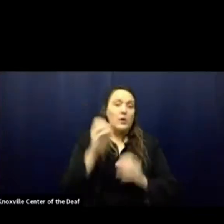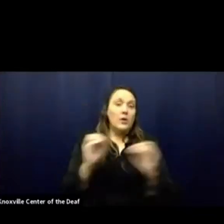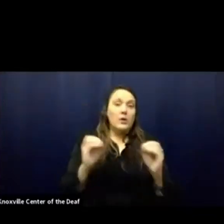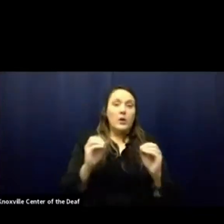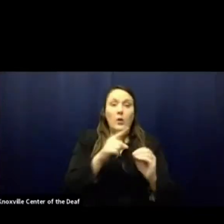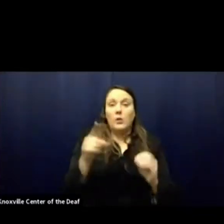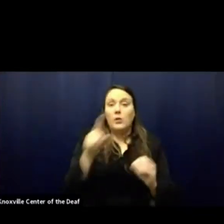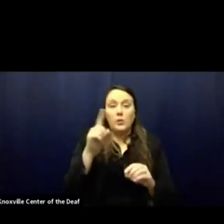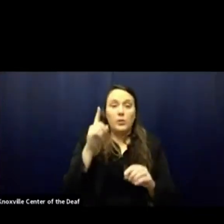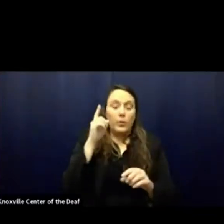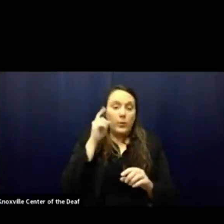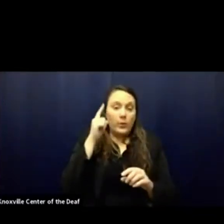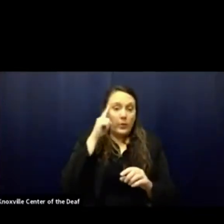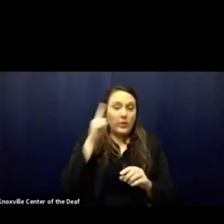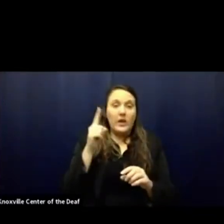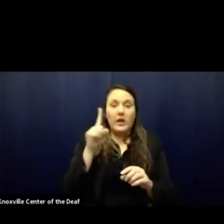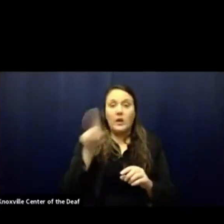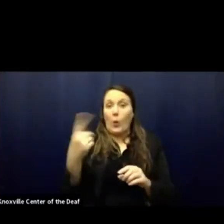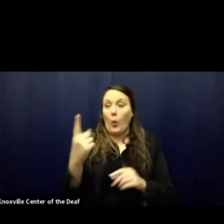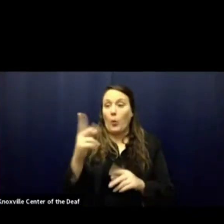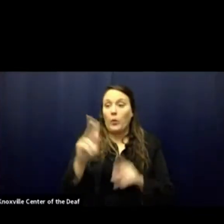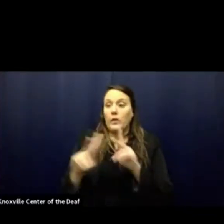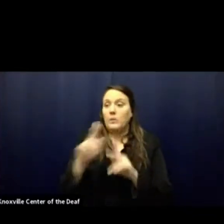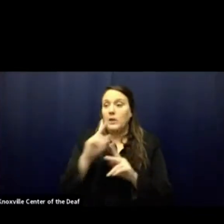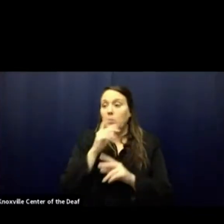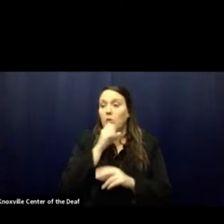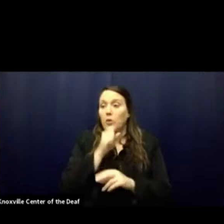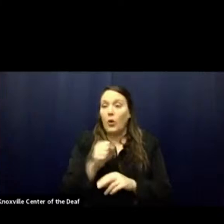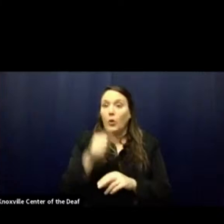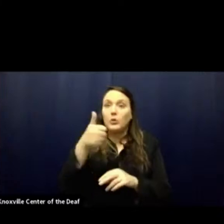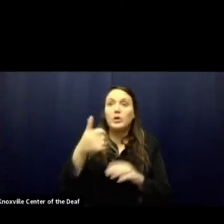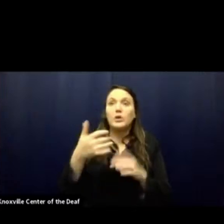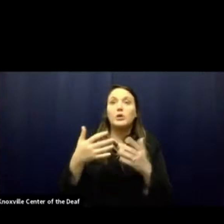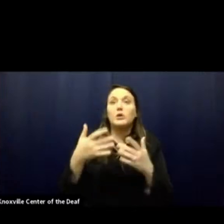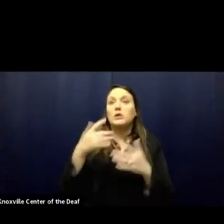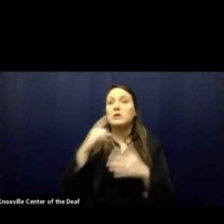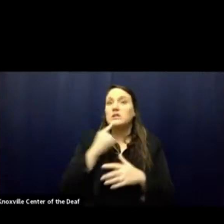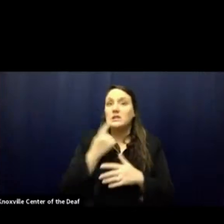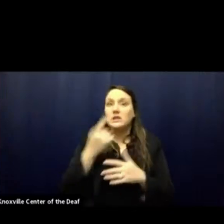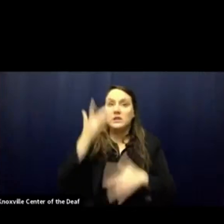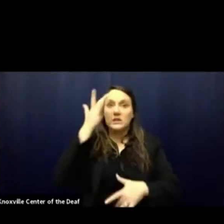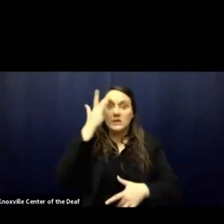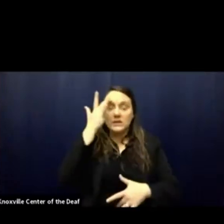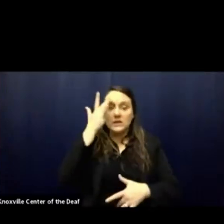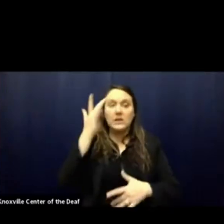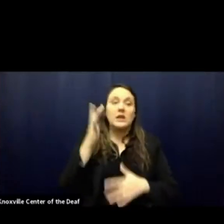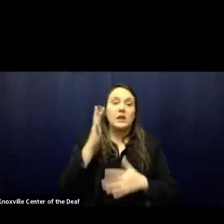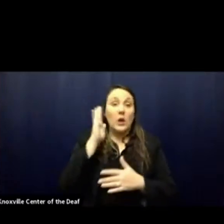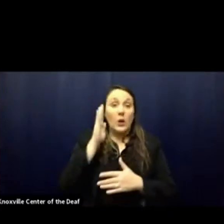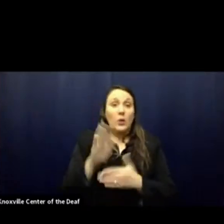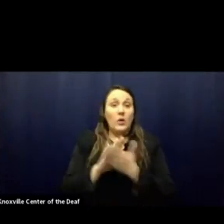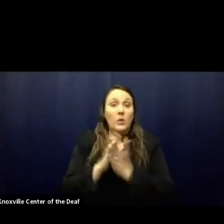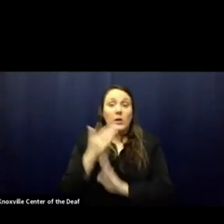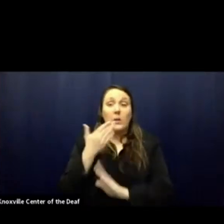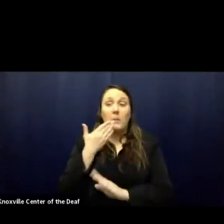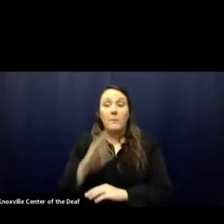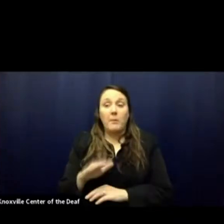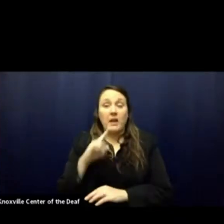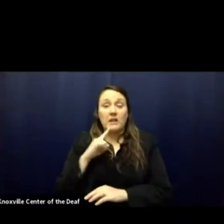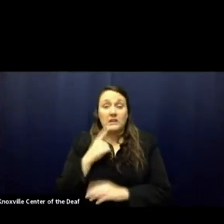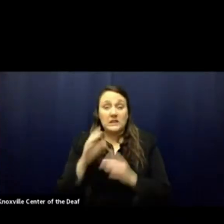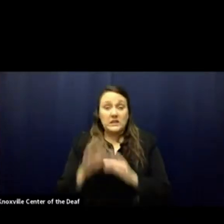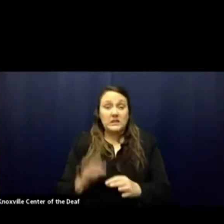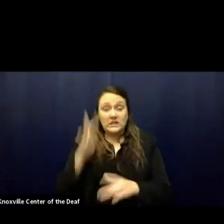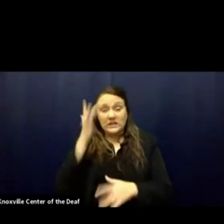that only people who have chronic illness or older people are going to become very ill from COVID. Certainly healthy people can become very ill